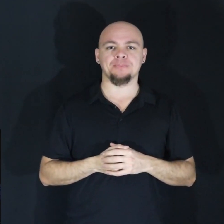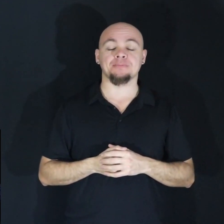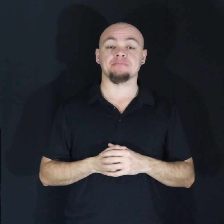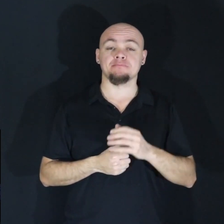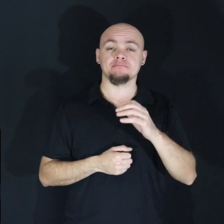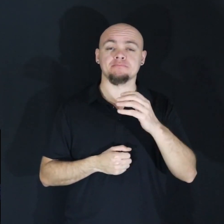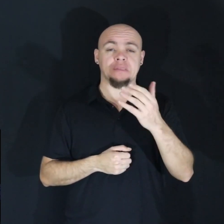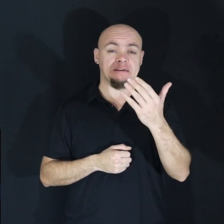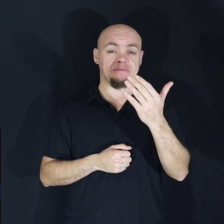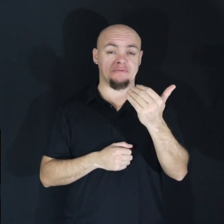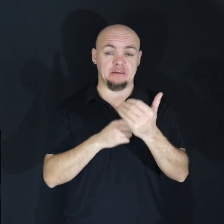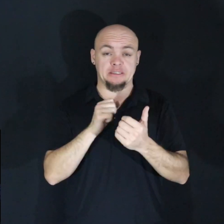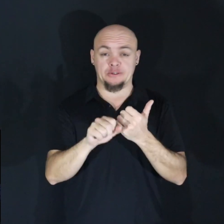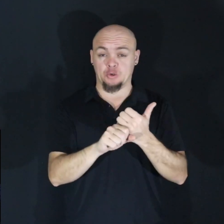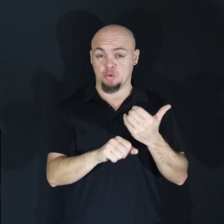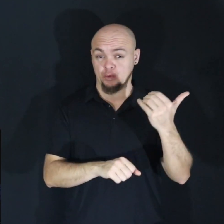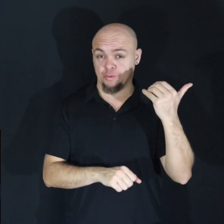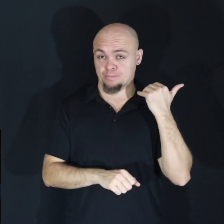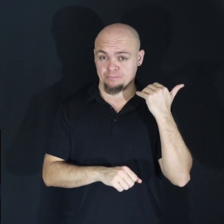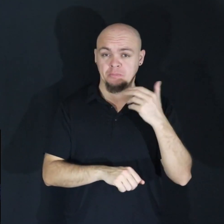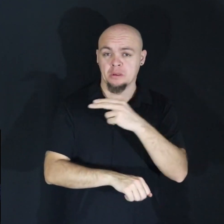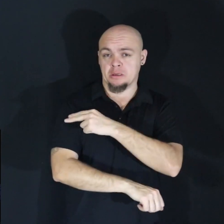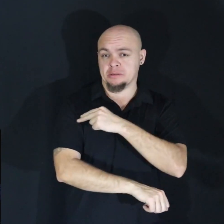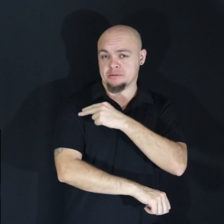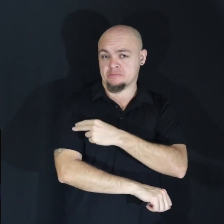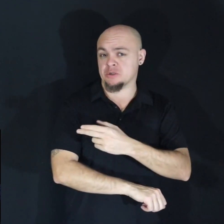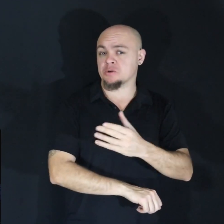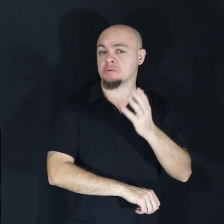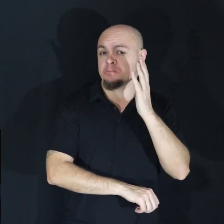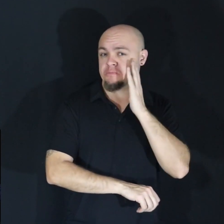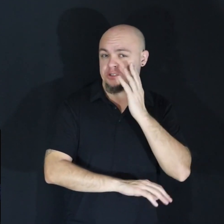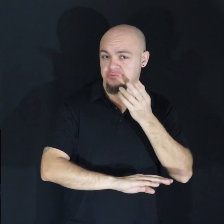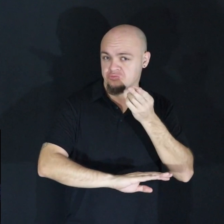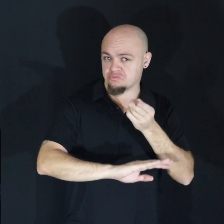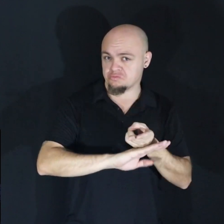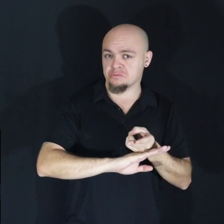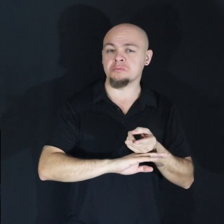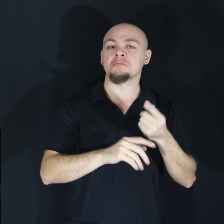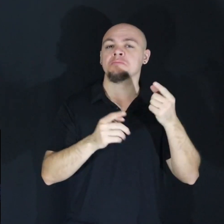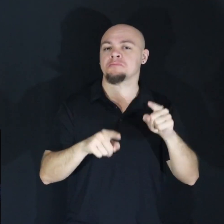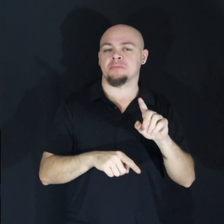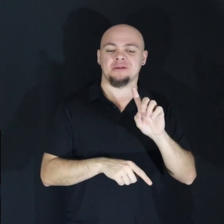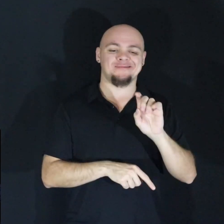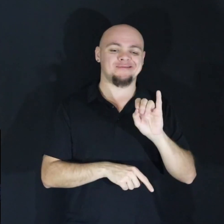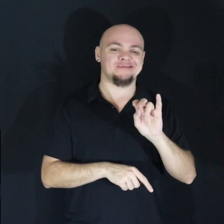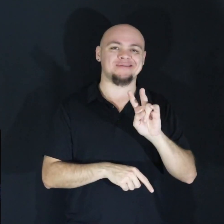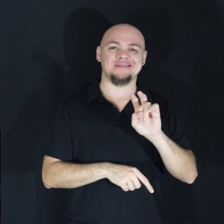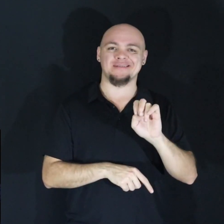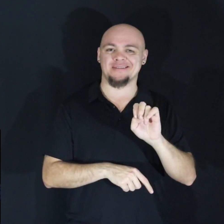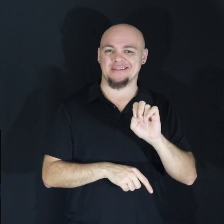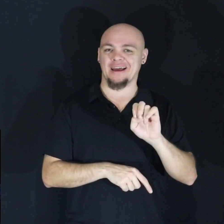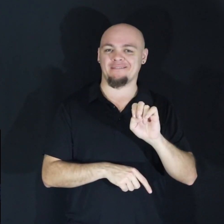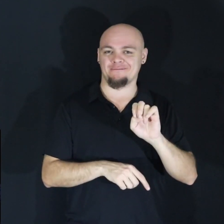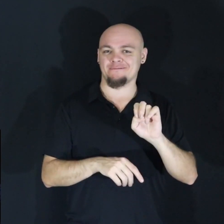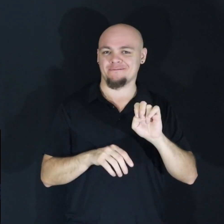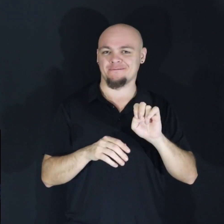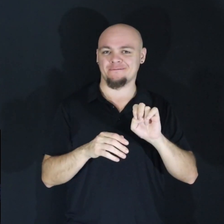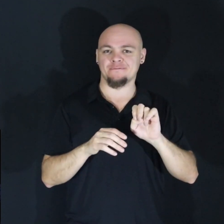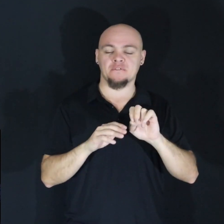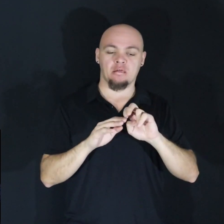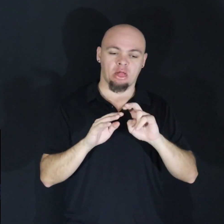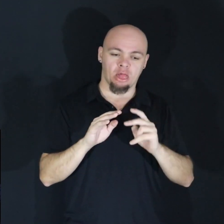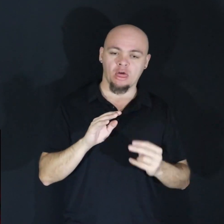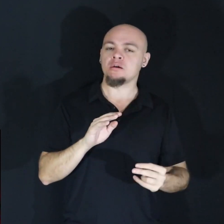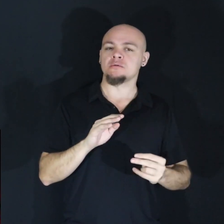15 years ago, as I was laying in a hospital bed after a diving accident left me a quadriplegic, I was just